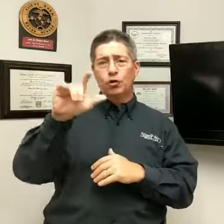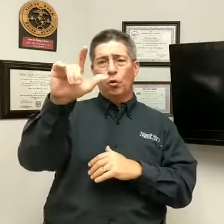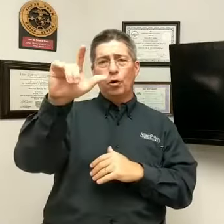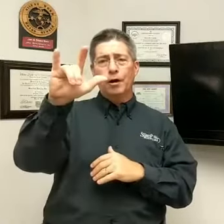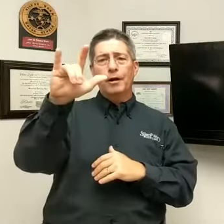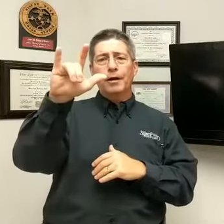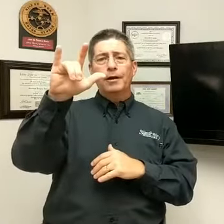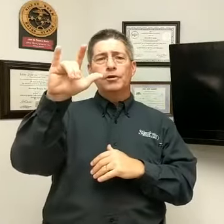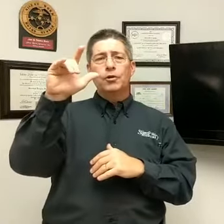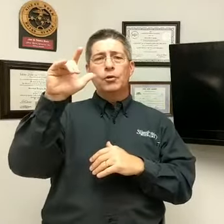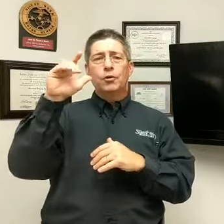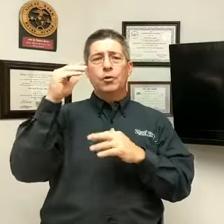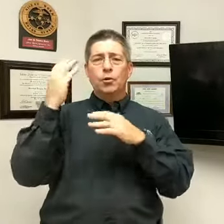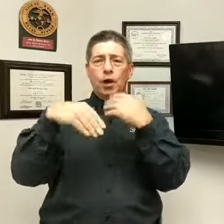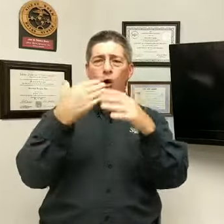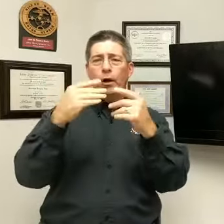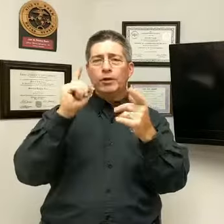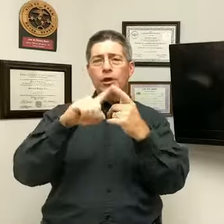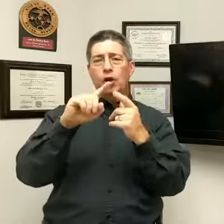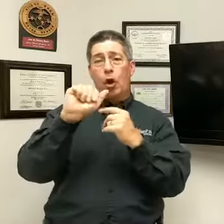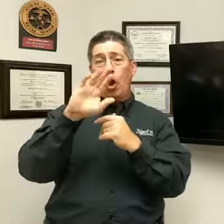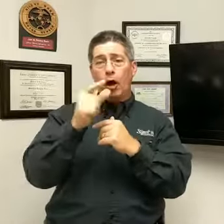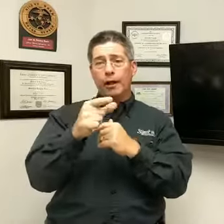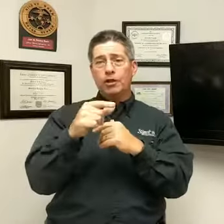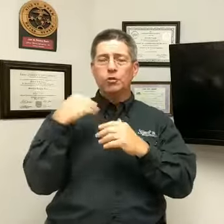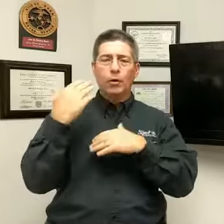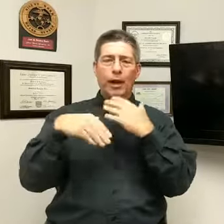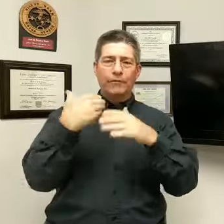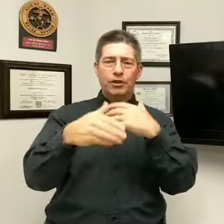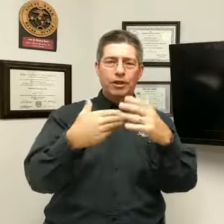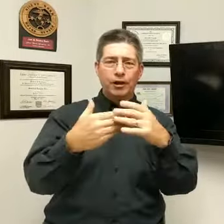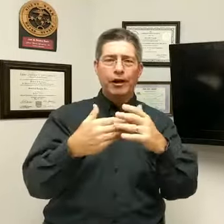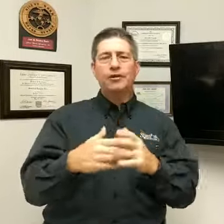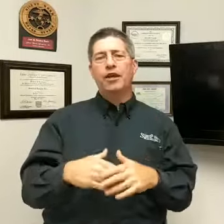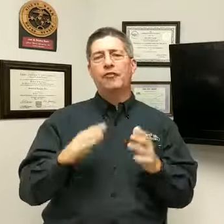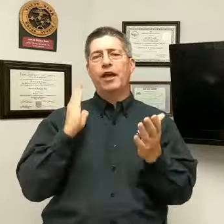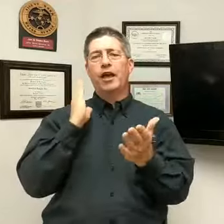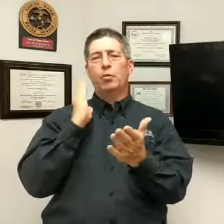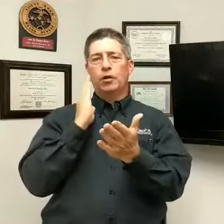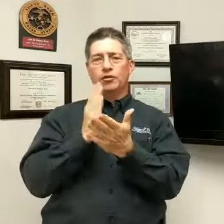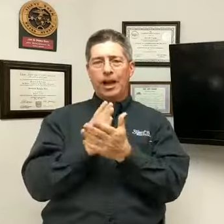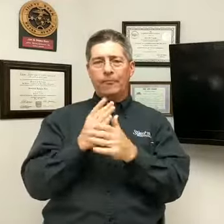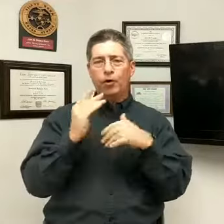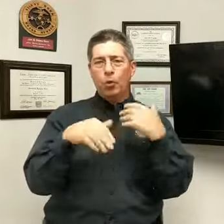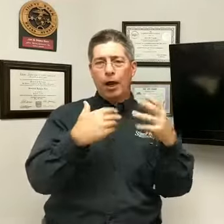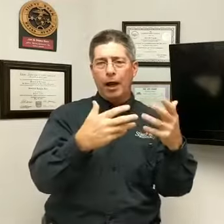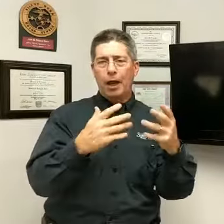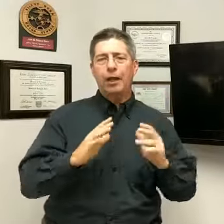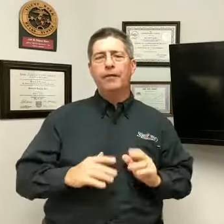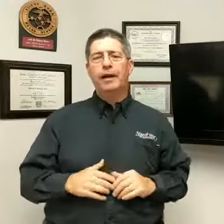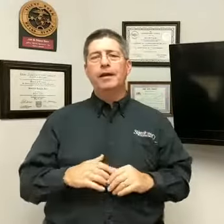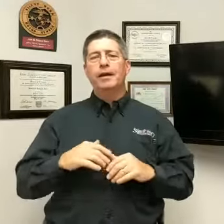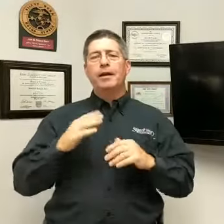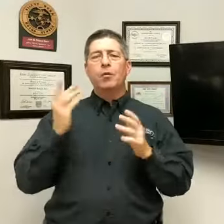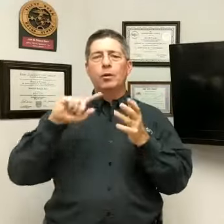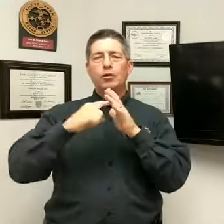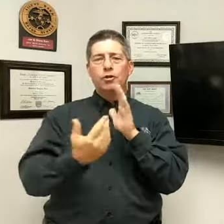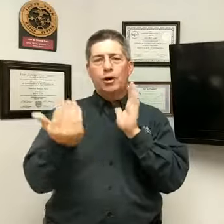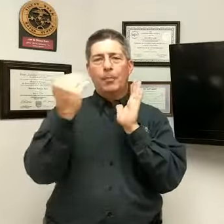Soar to go until August. We will have a series and then we'll stop for a while and then we will start up